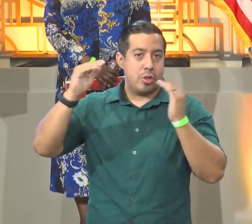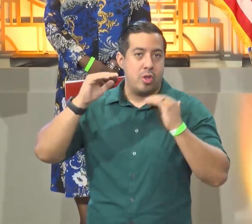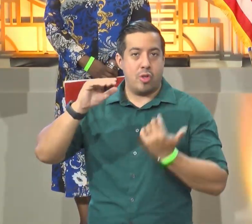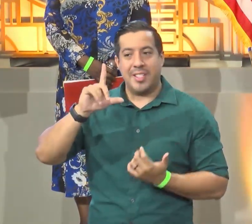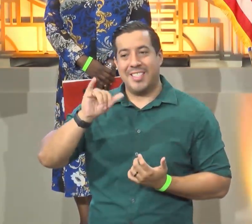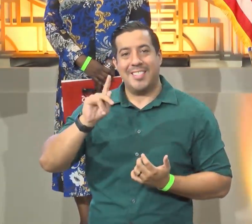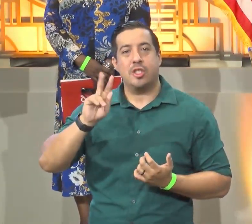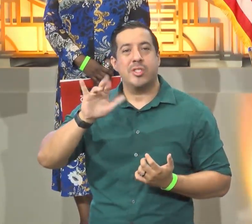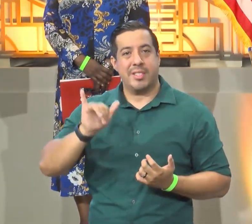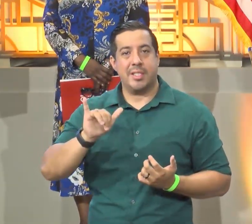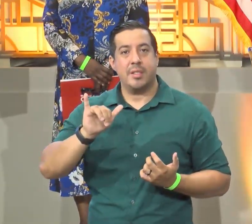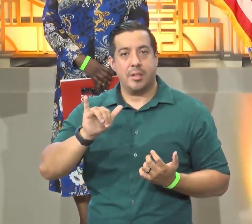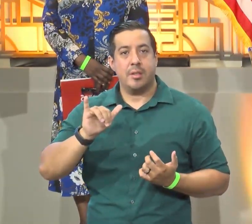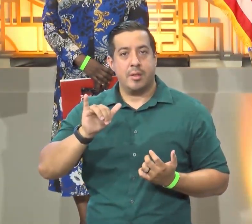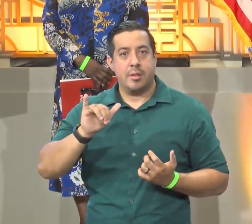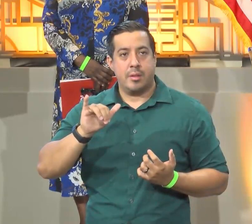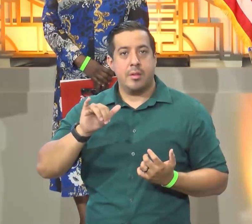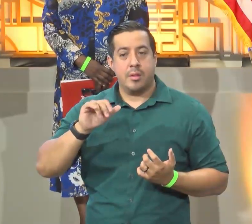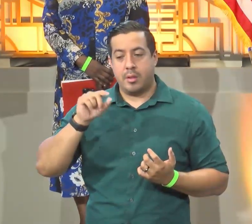houstonadultliteracy.org,